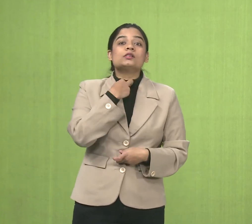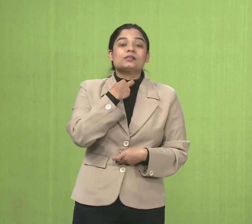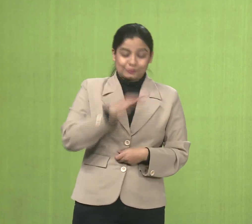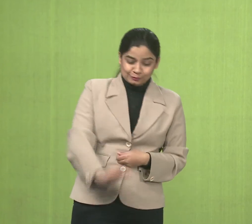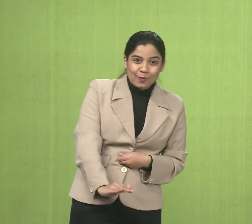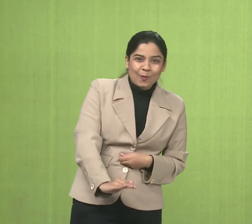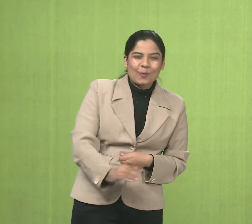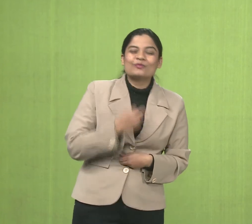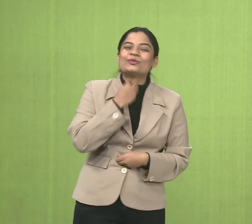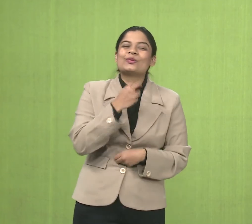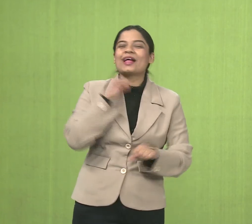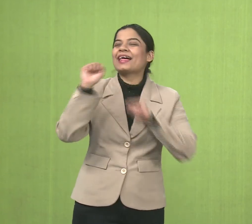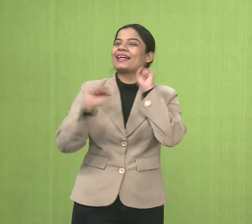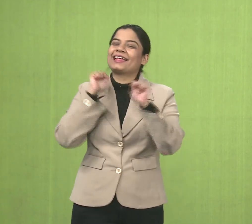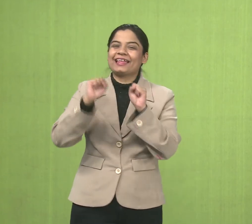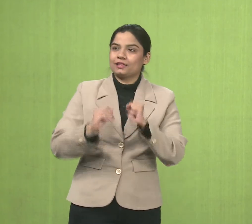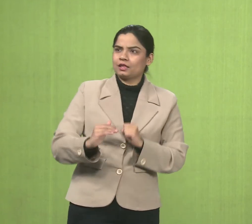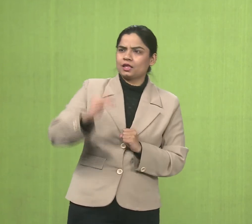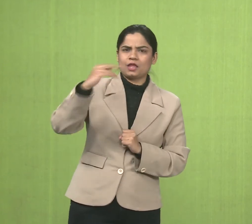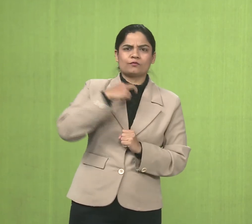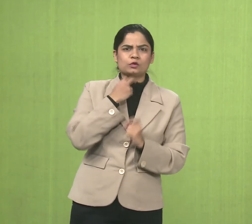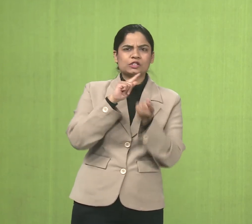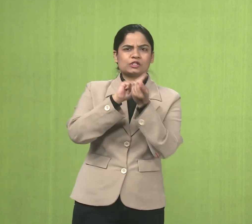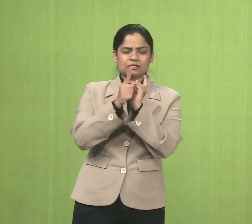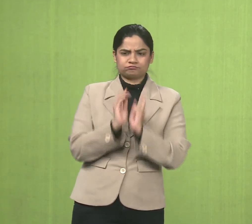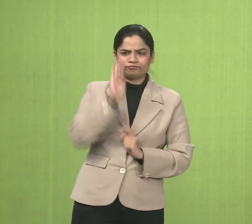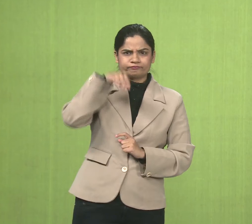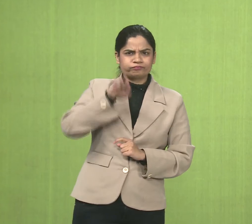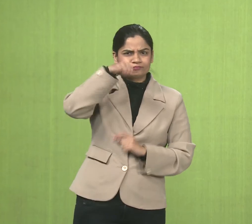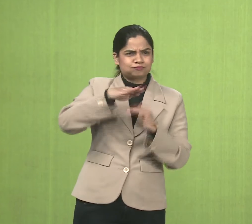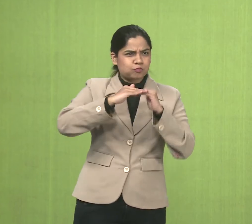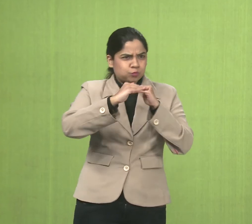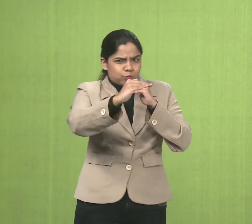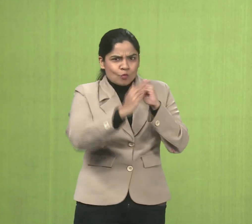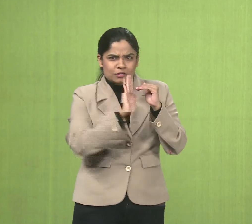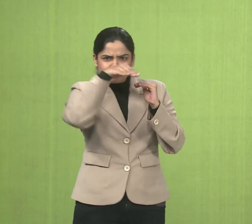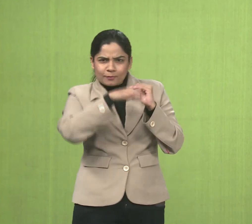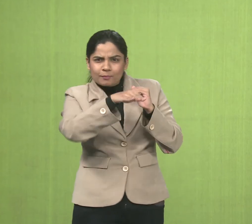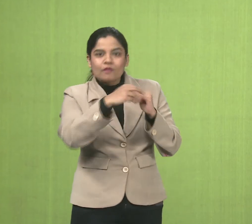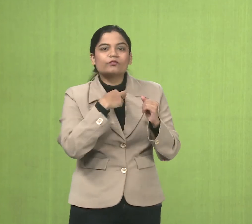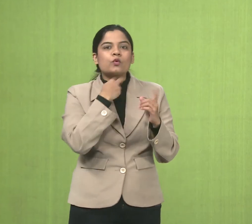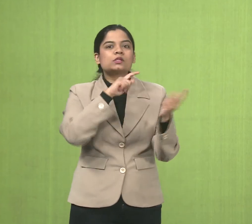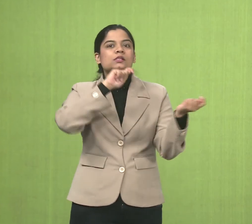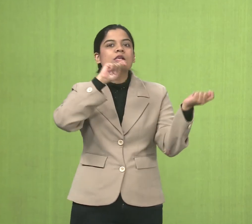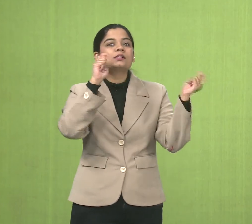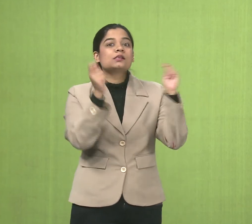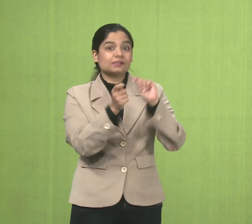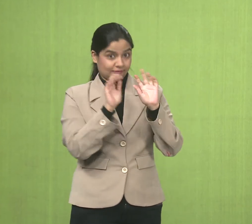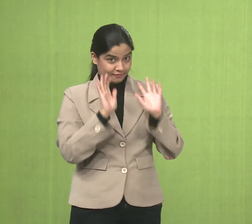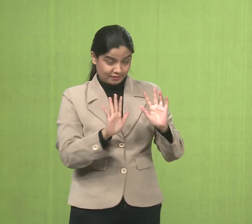The voice of the females, they also start to become shrill and adult-like. There is voice modulation